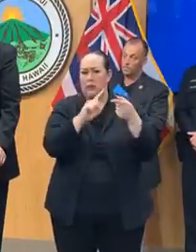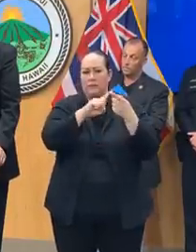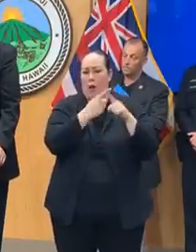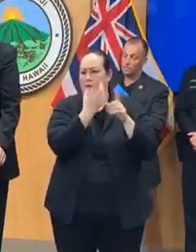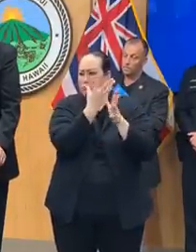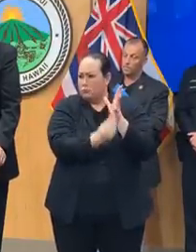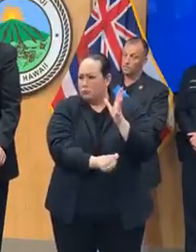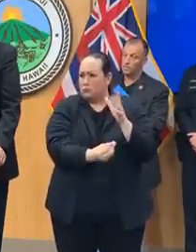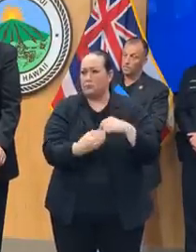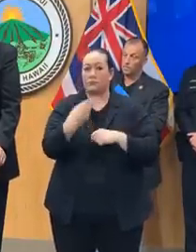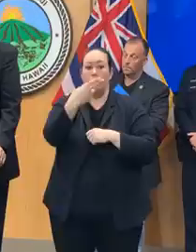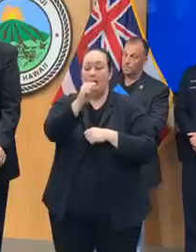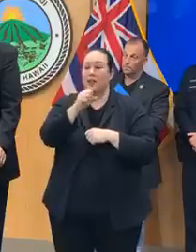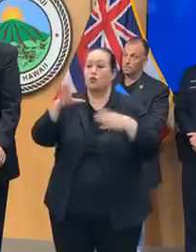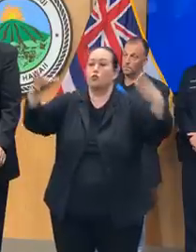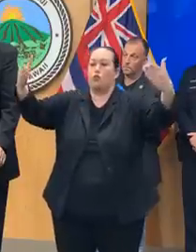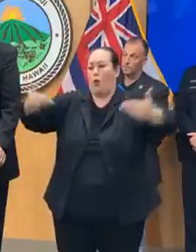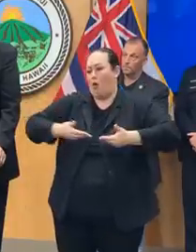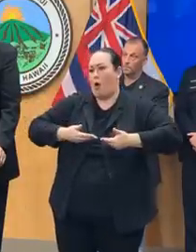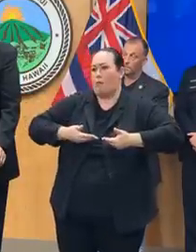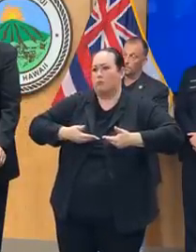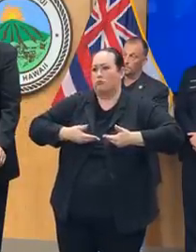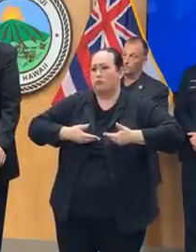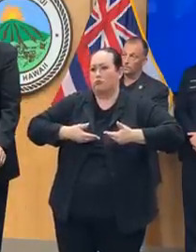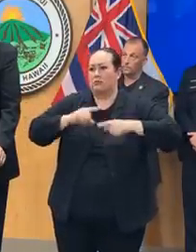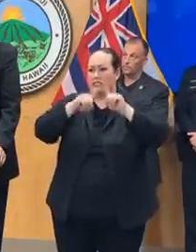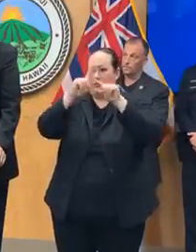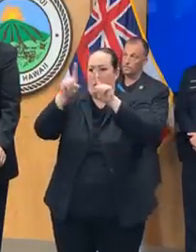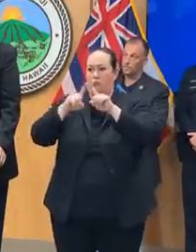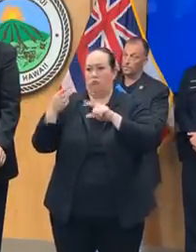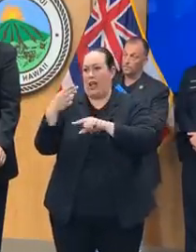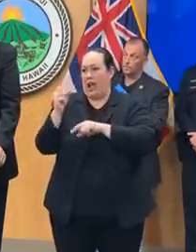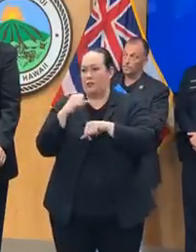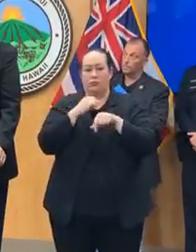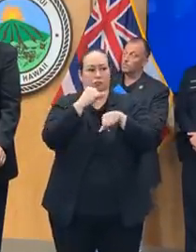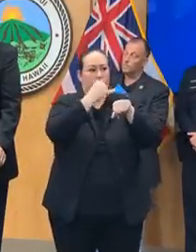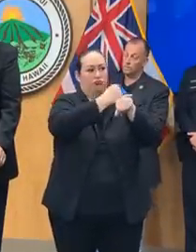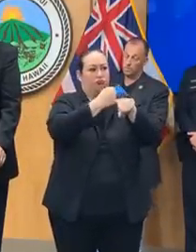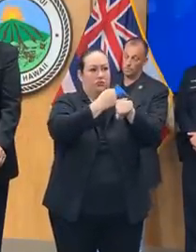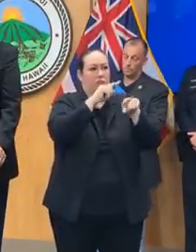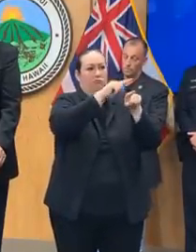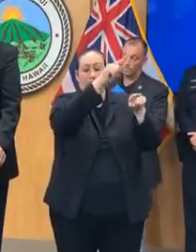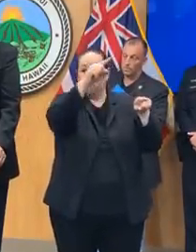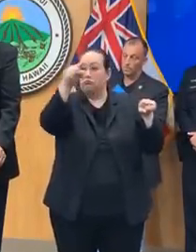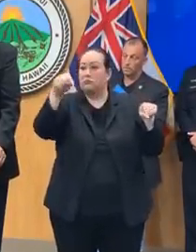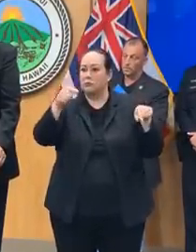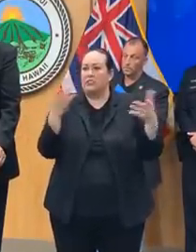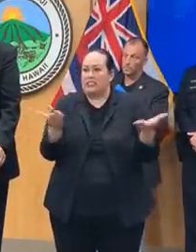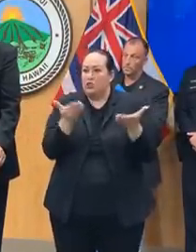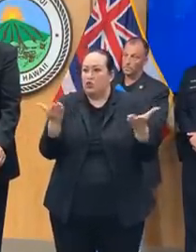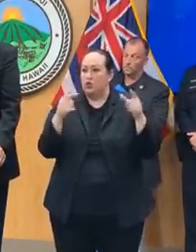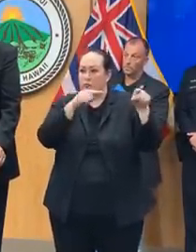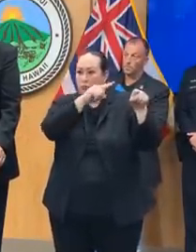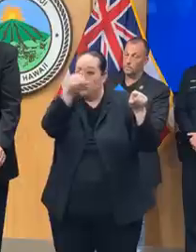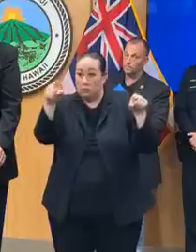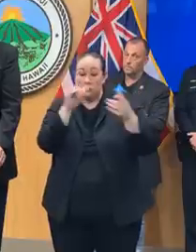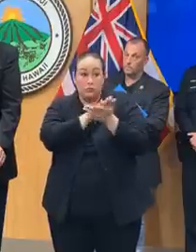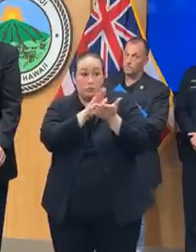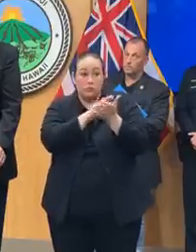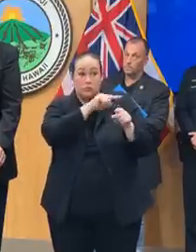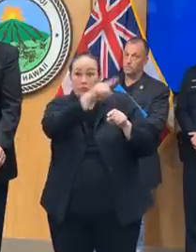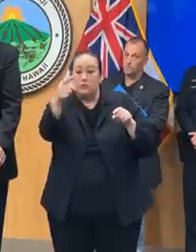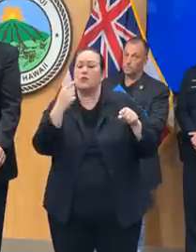schools welcoming them today here across the island were asked to wear red by the DOE to show support